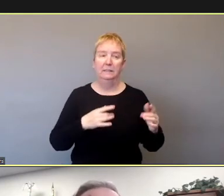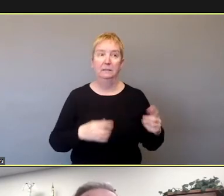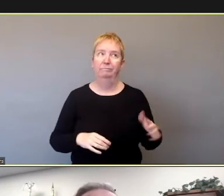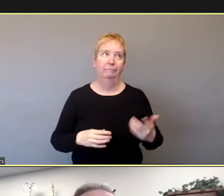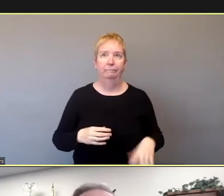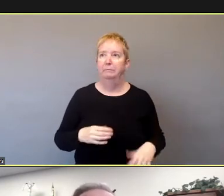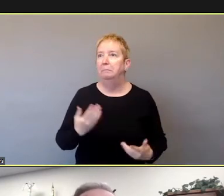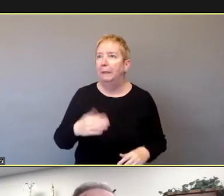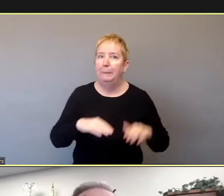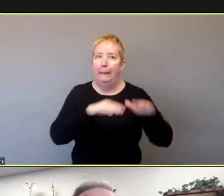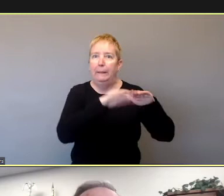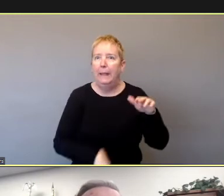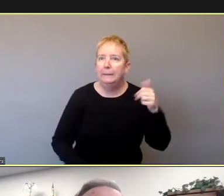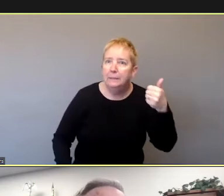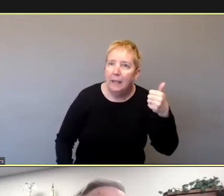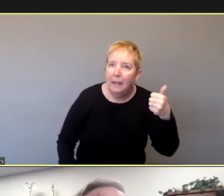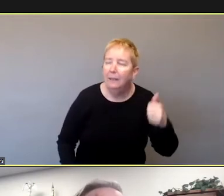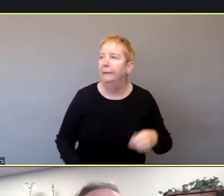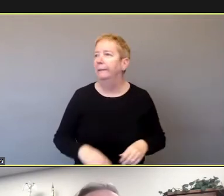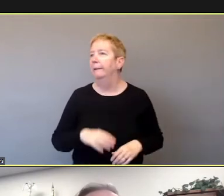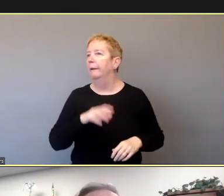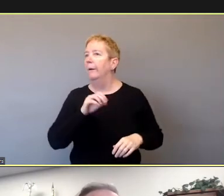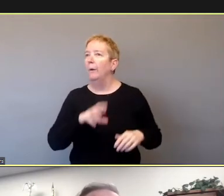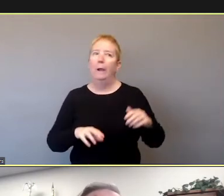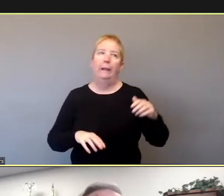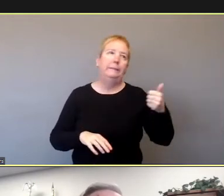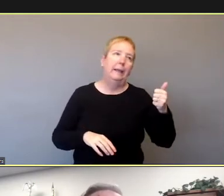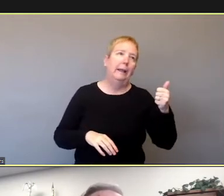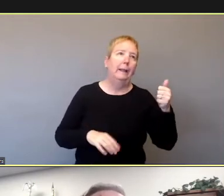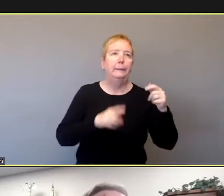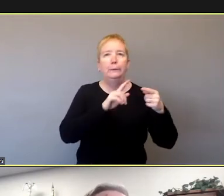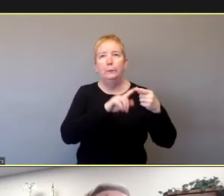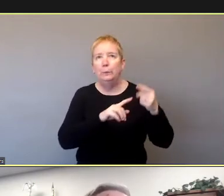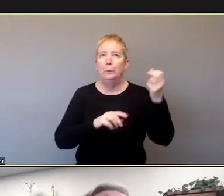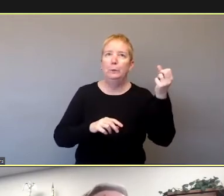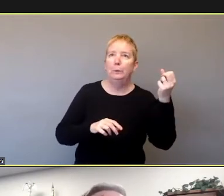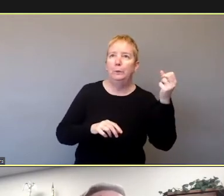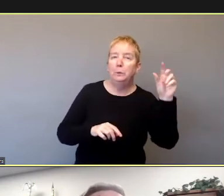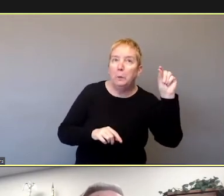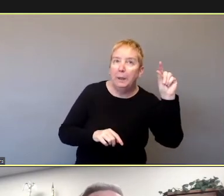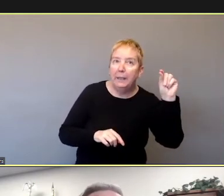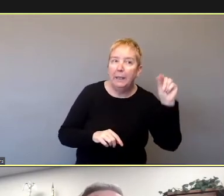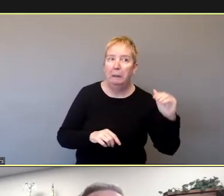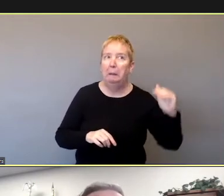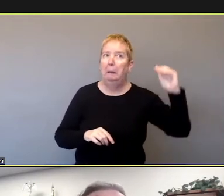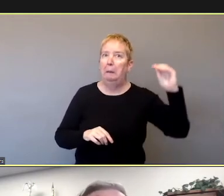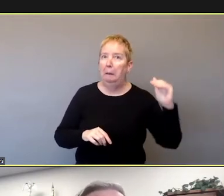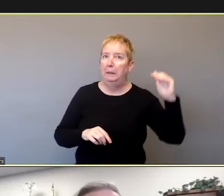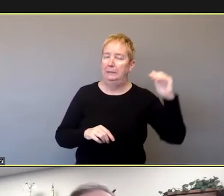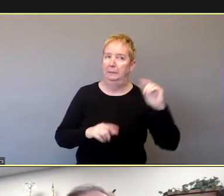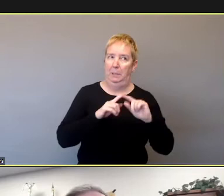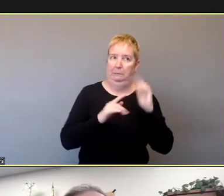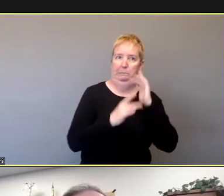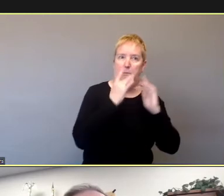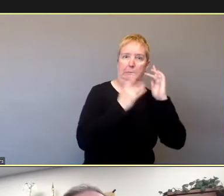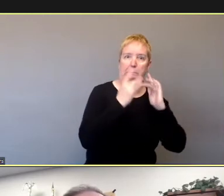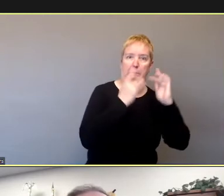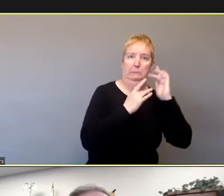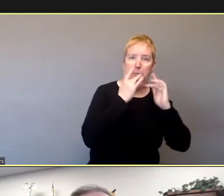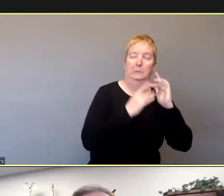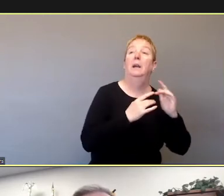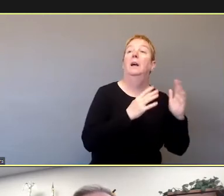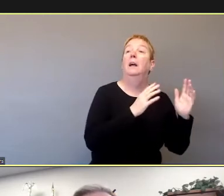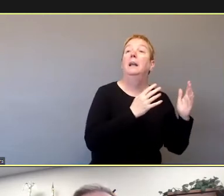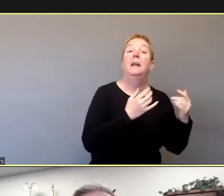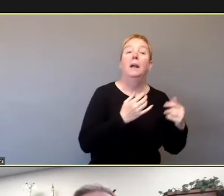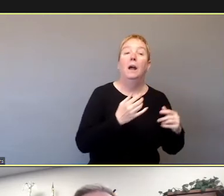digit or in the teens. So we're really opening up some ICU beds, which is a relief. That number represents